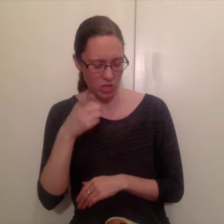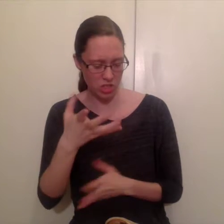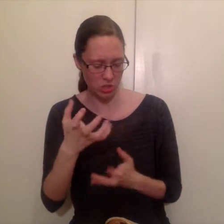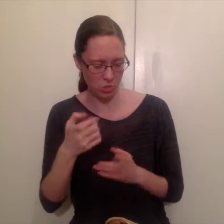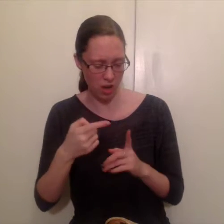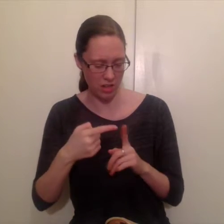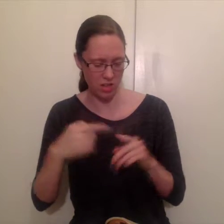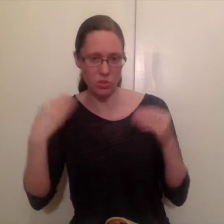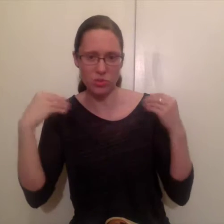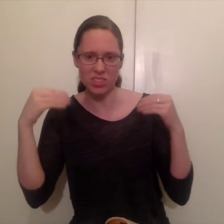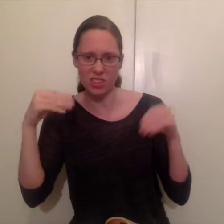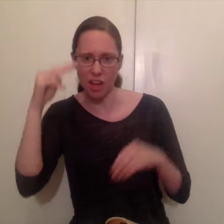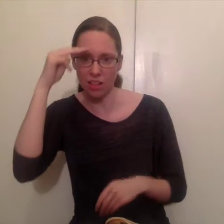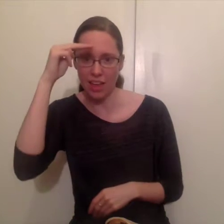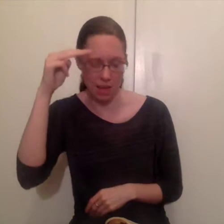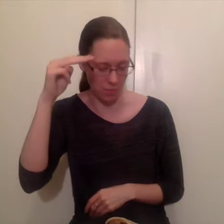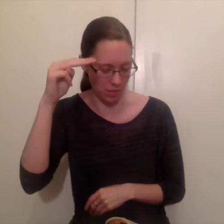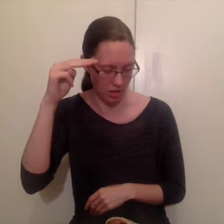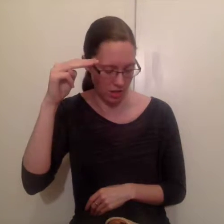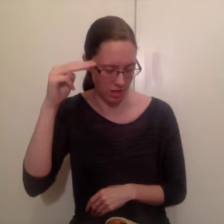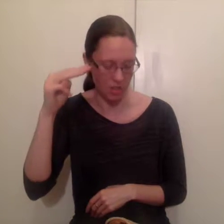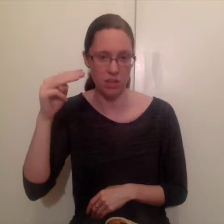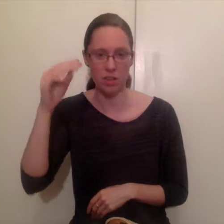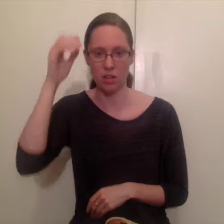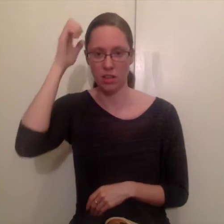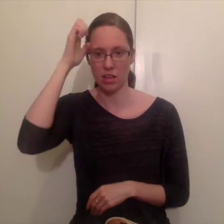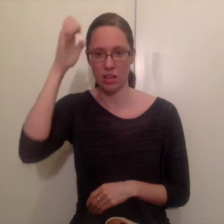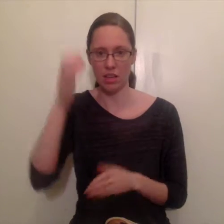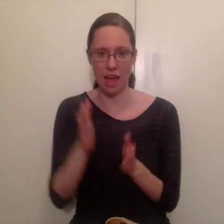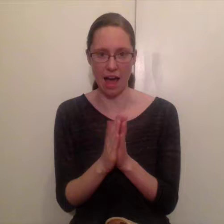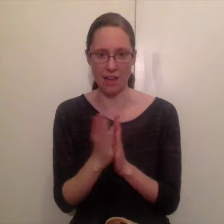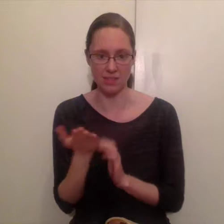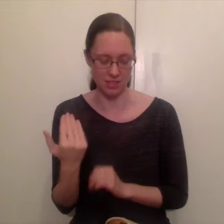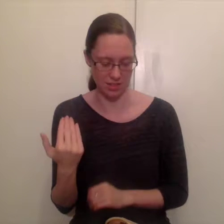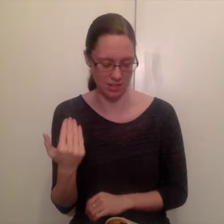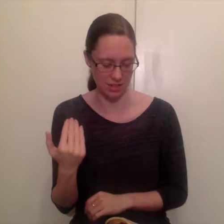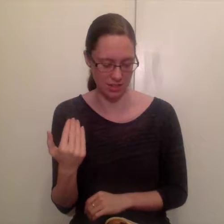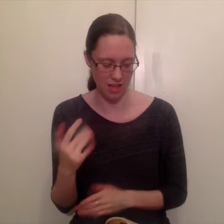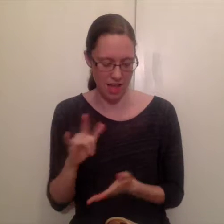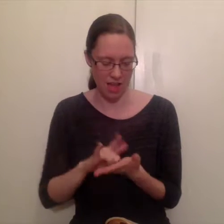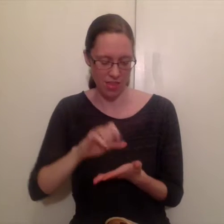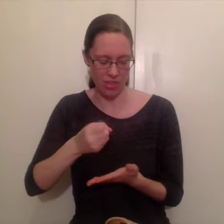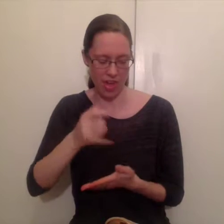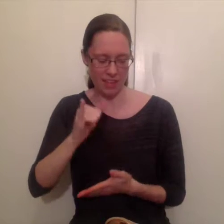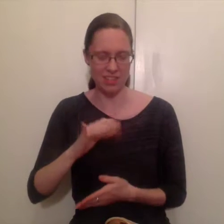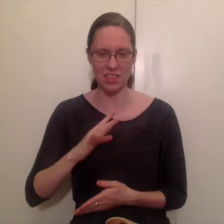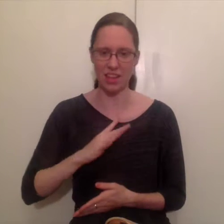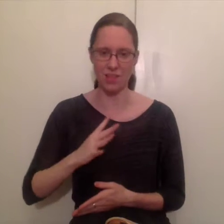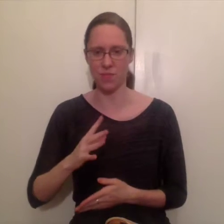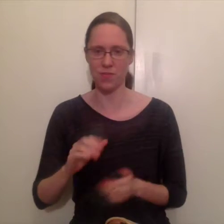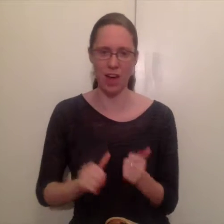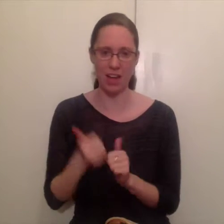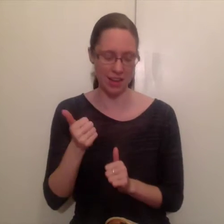you want to sell him?" he asked. "That's the